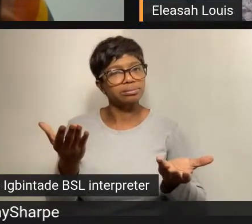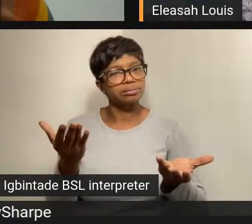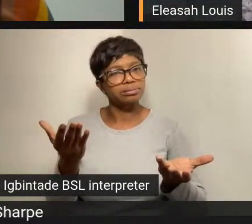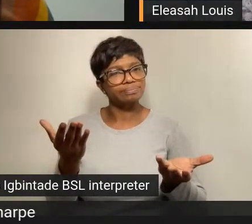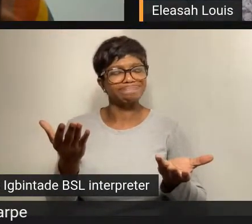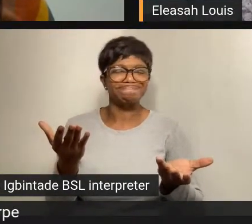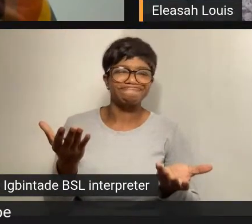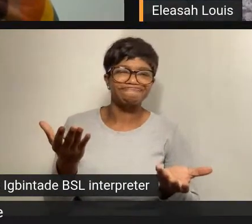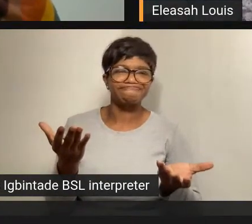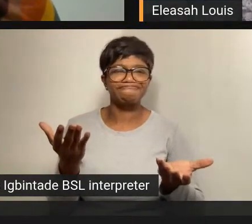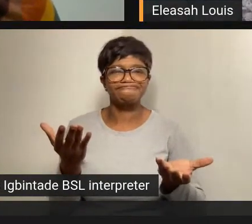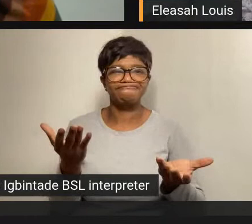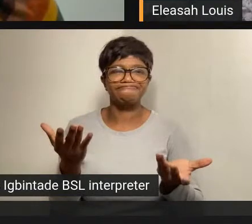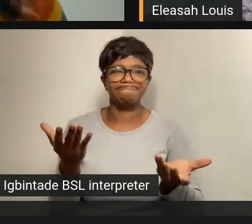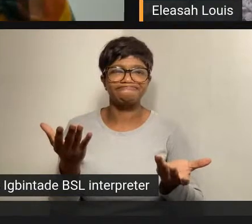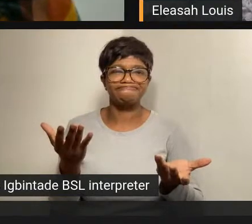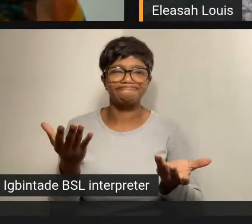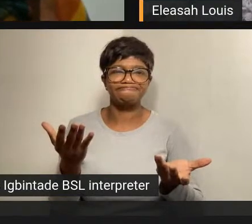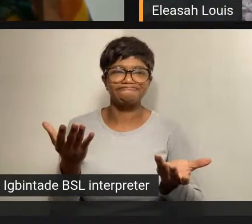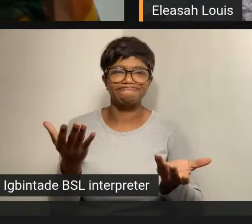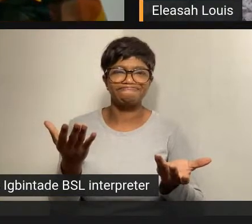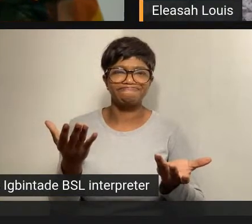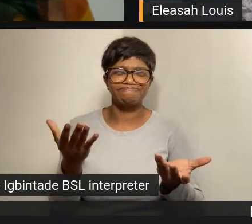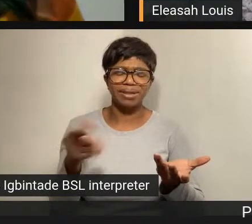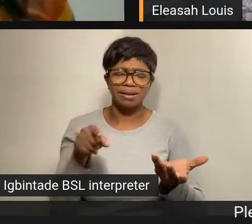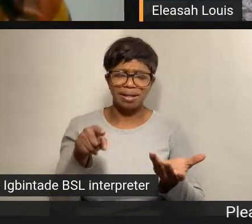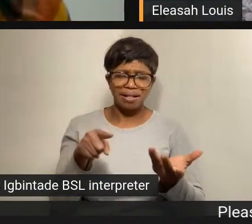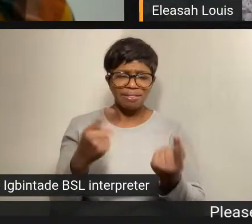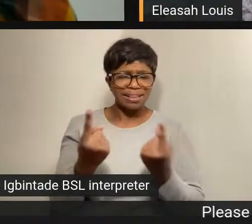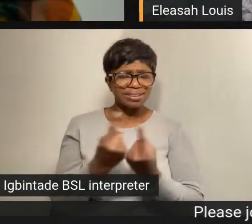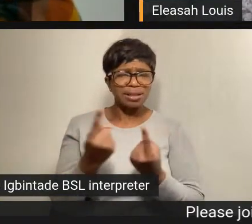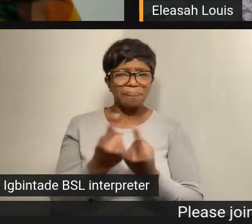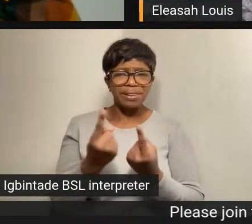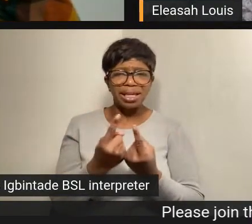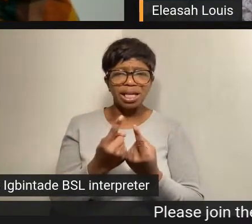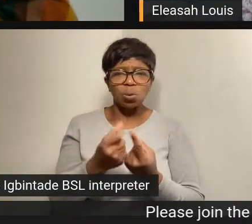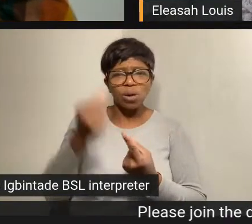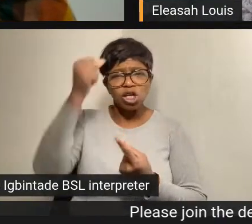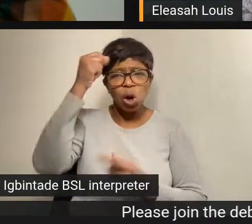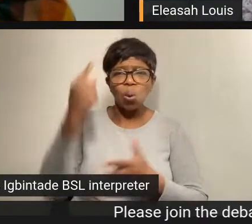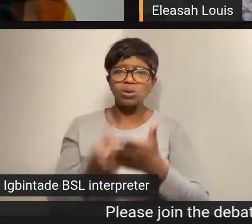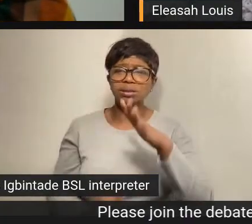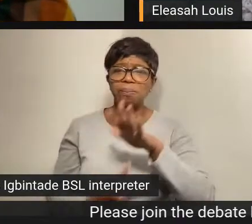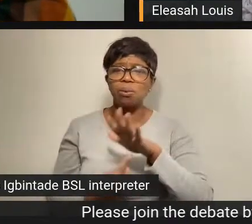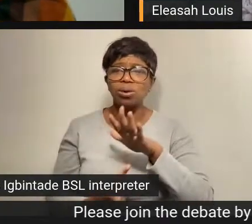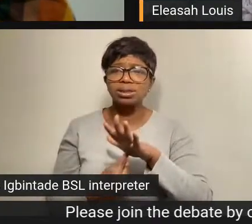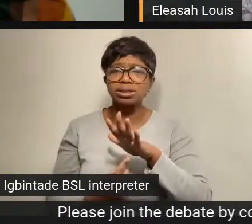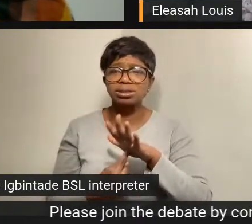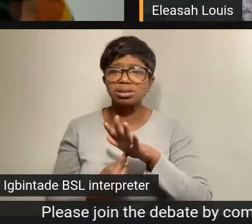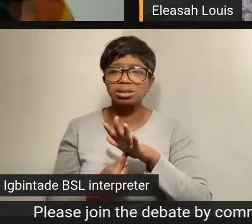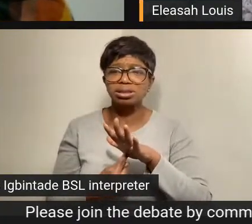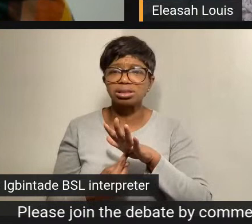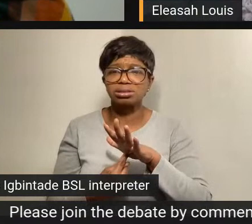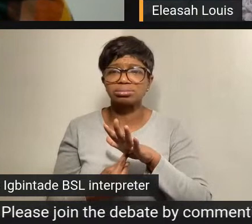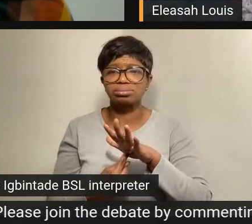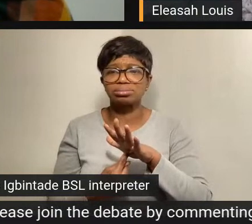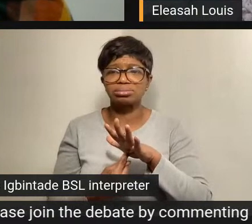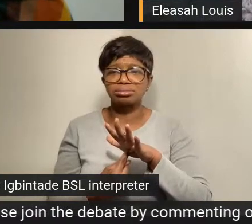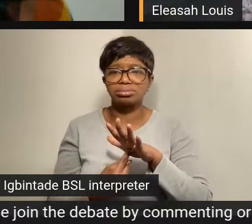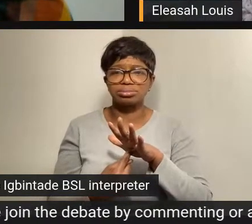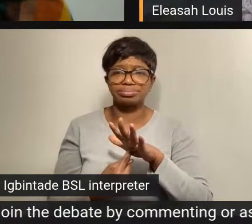There is something that we know is important for those that are